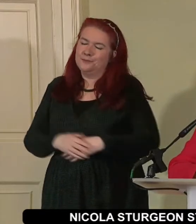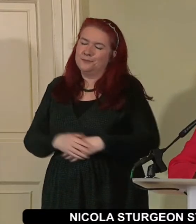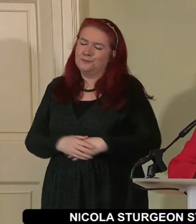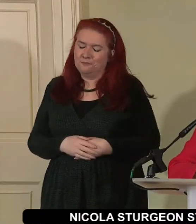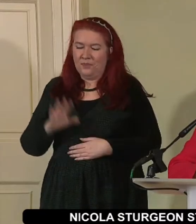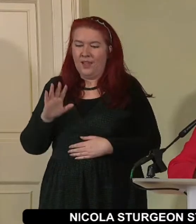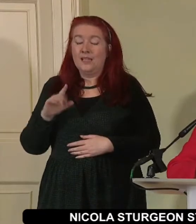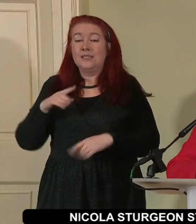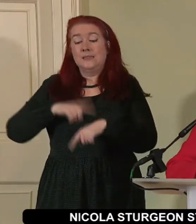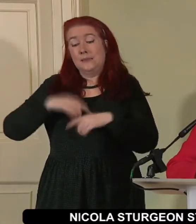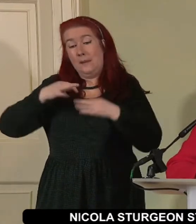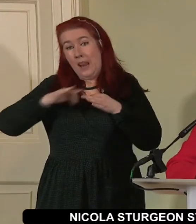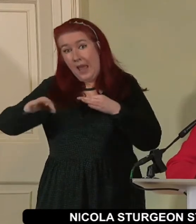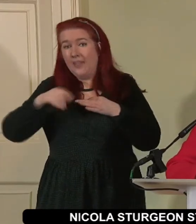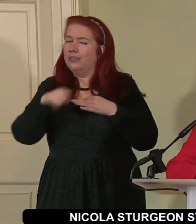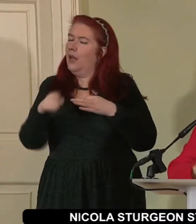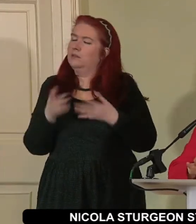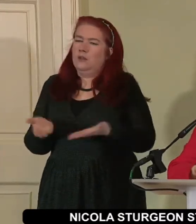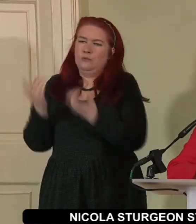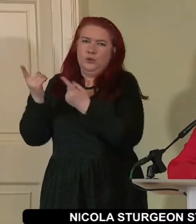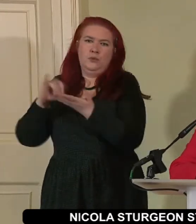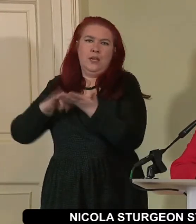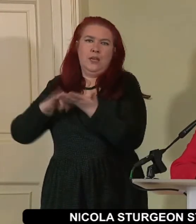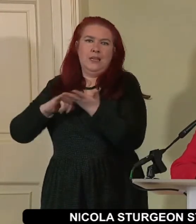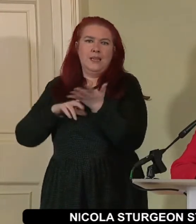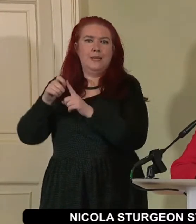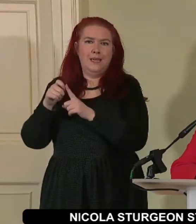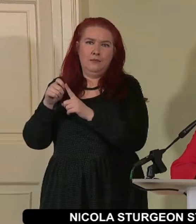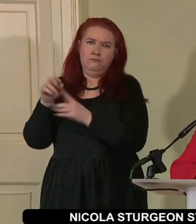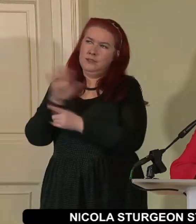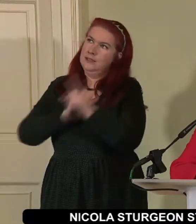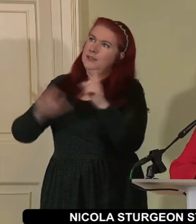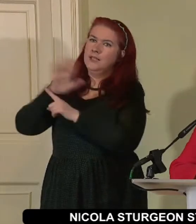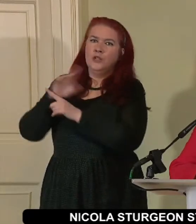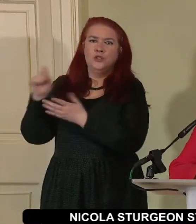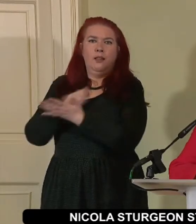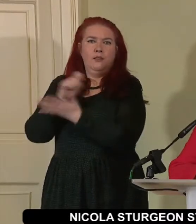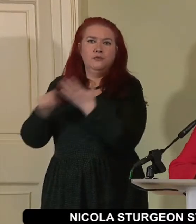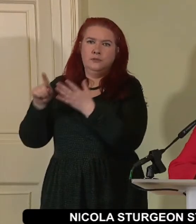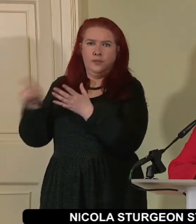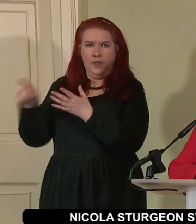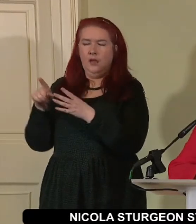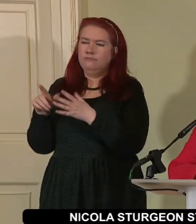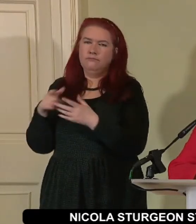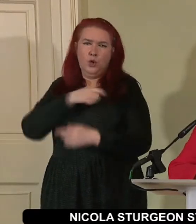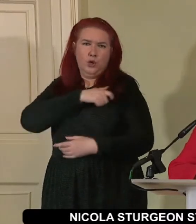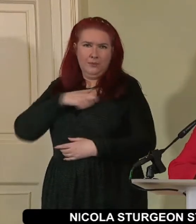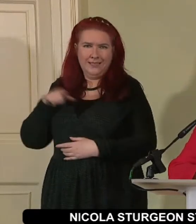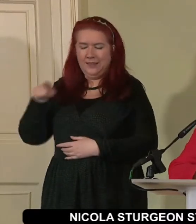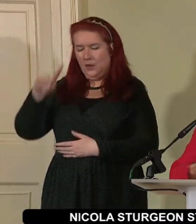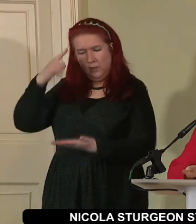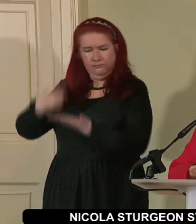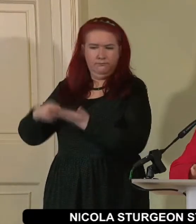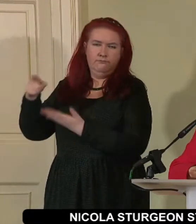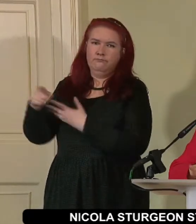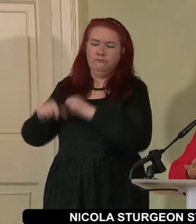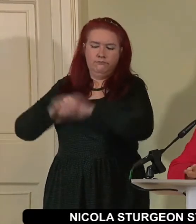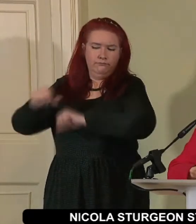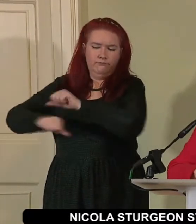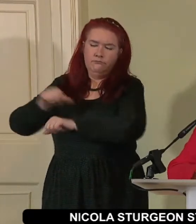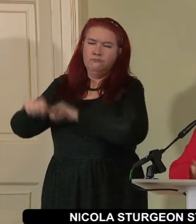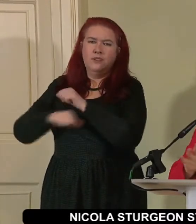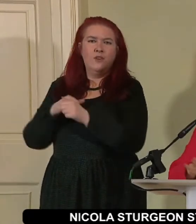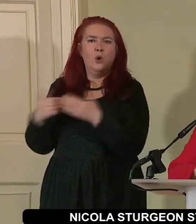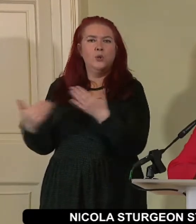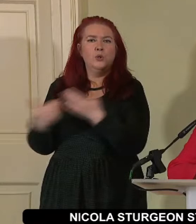that's a matter for the SNP National Executive Committee. I'm sure it will set out the timetable for the election of a new SNP leader over the coming